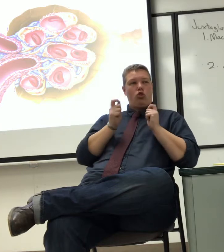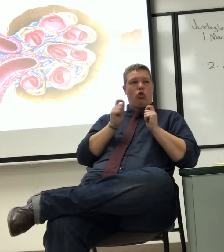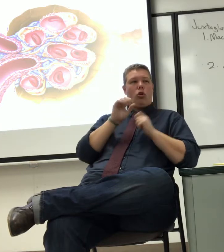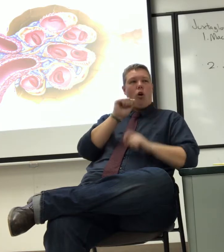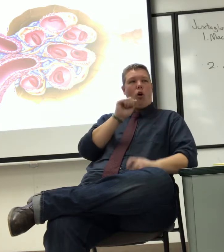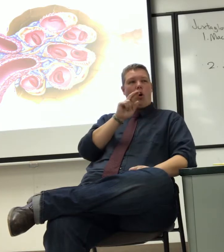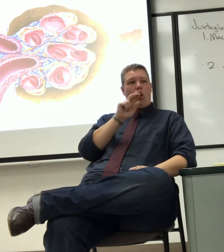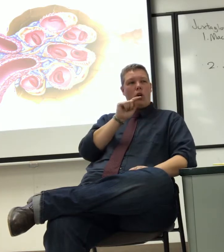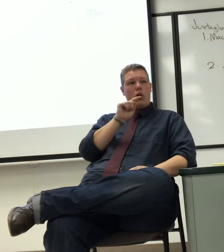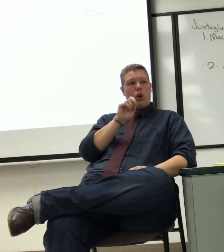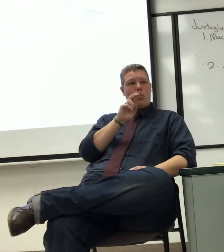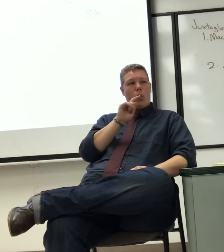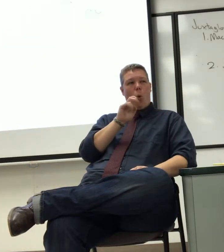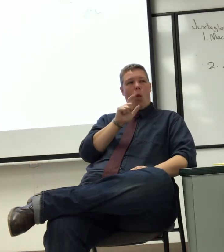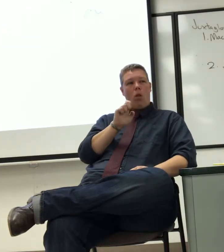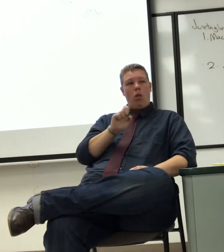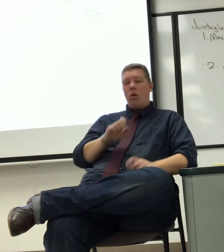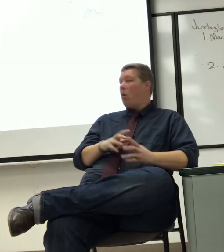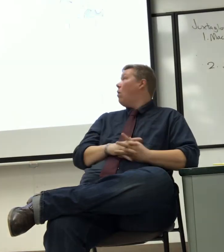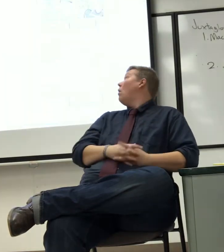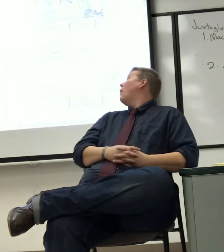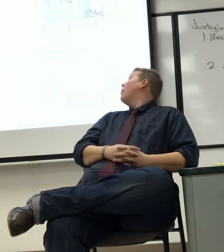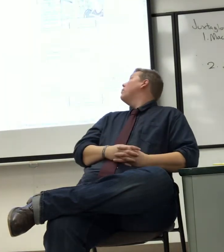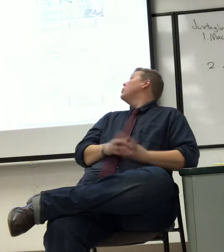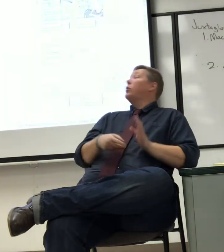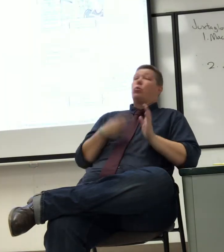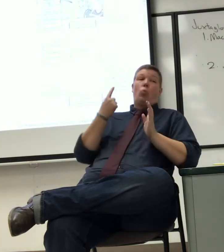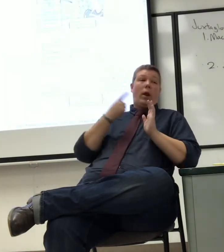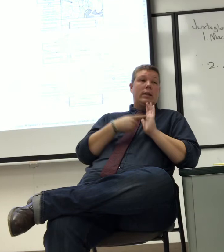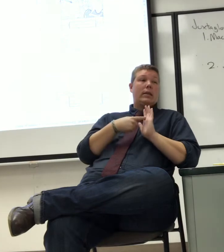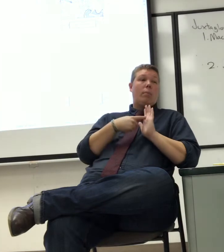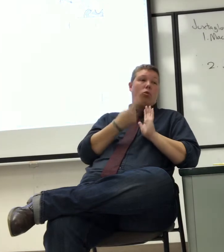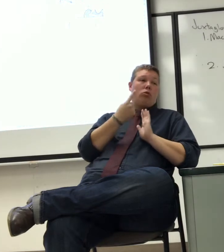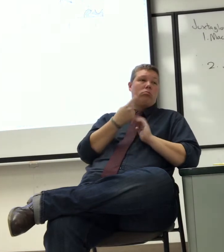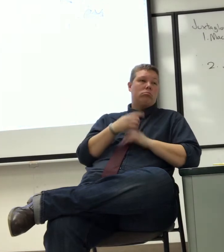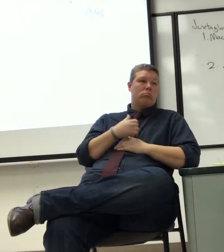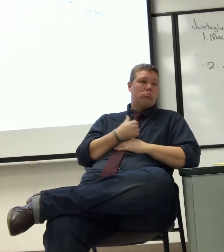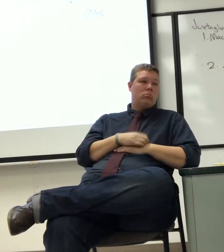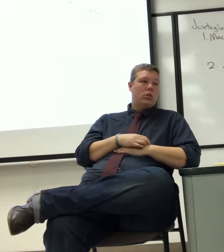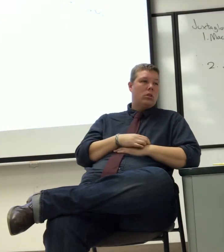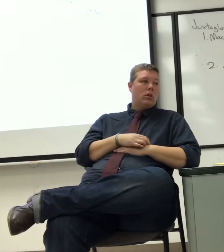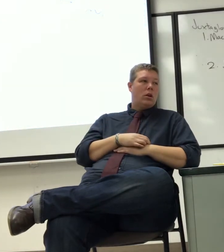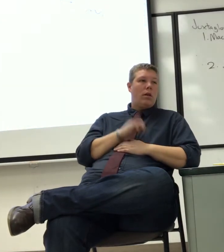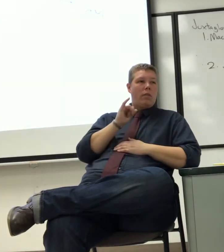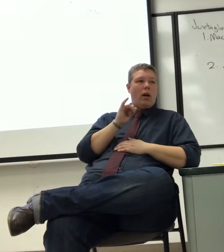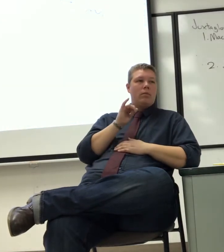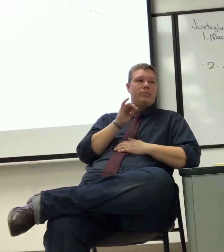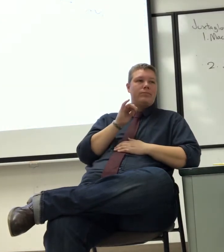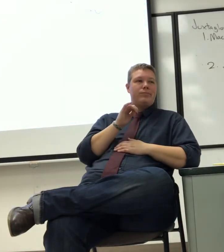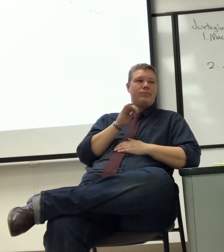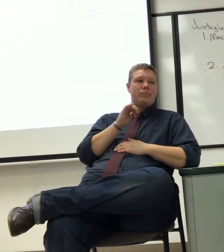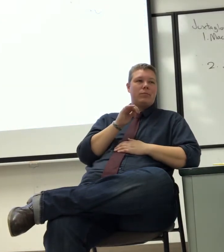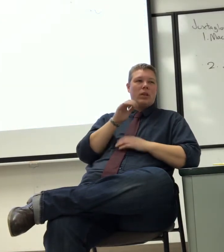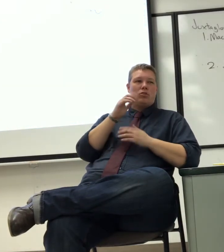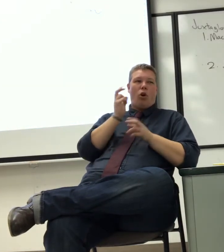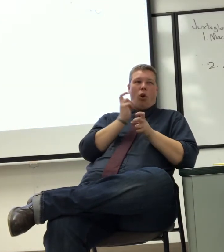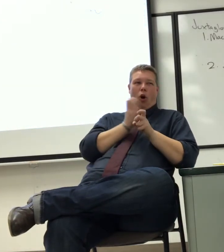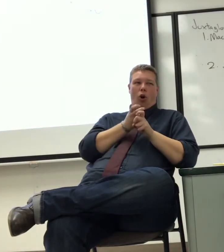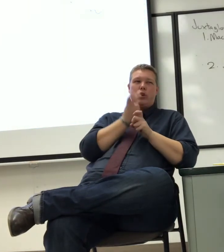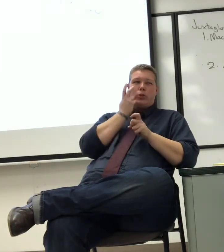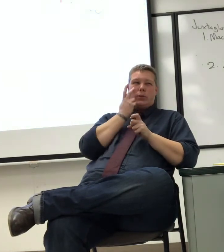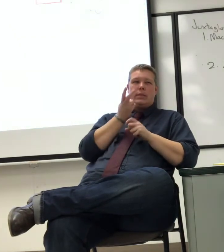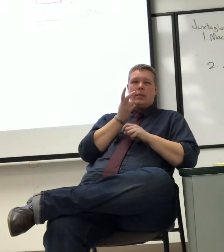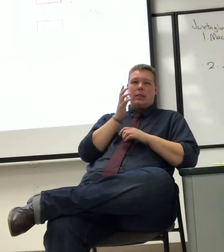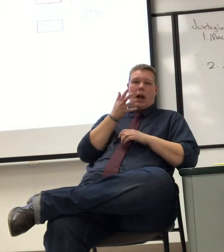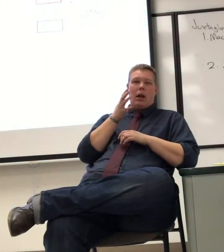Let's look at this example here, this drop in BP thing. this flow chart, I know it's hard to see, I kind of outlined it on the side